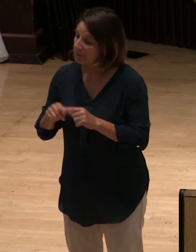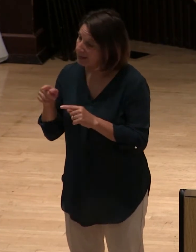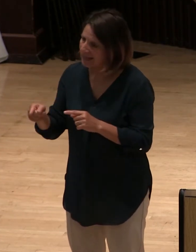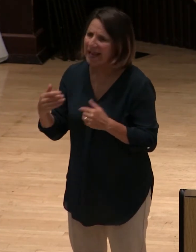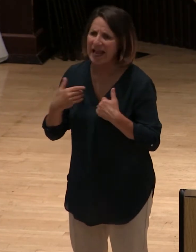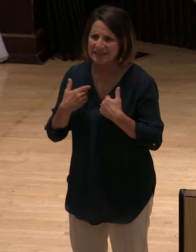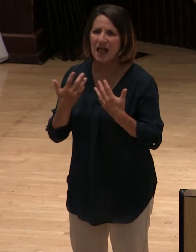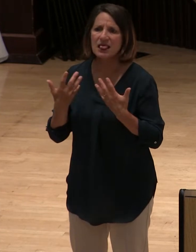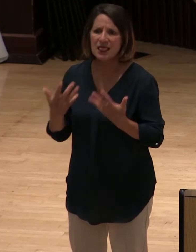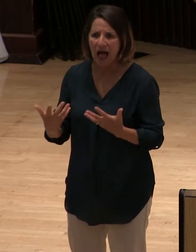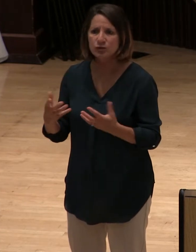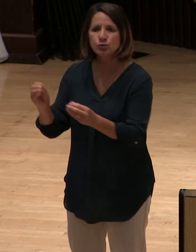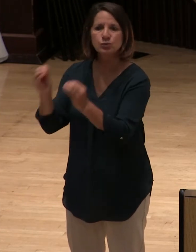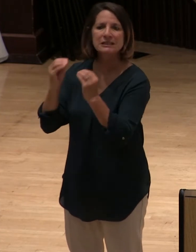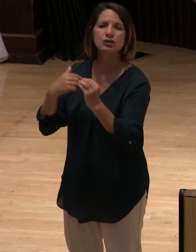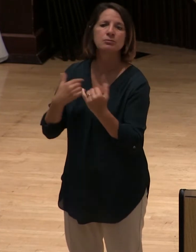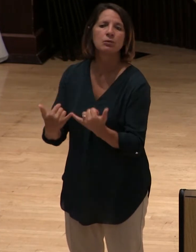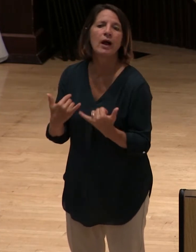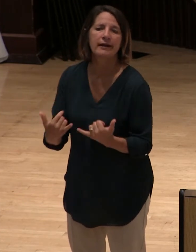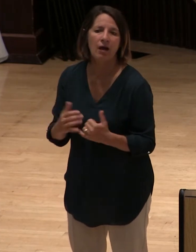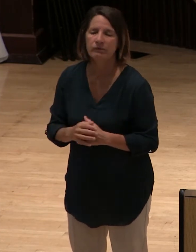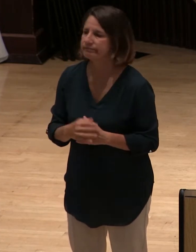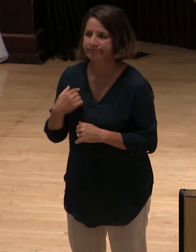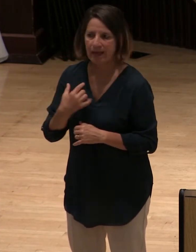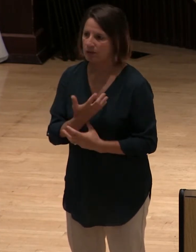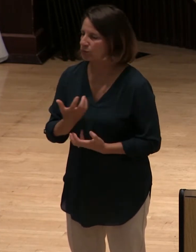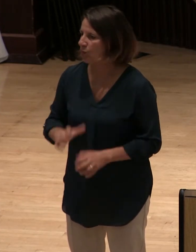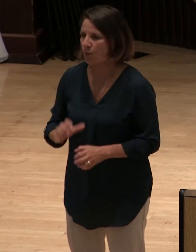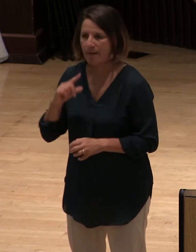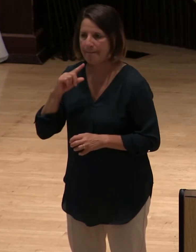lot to teach me right now, and I don't want to miss it.